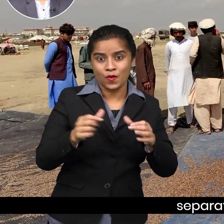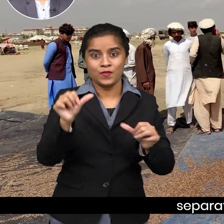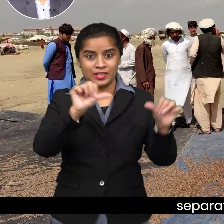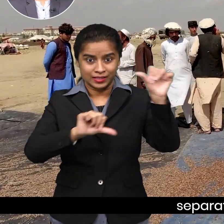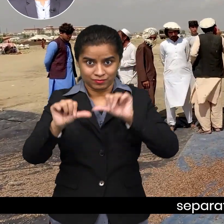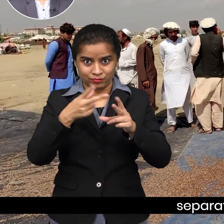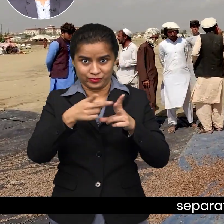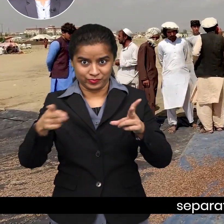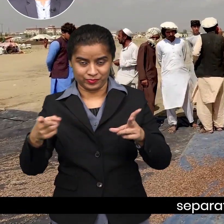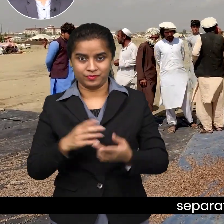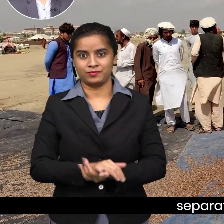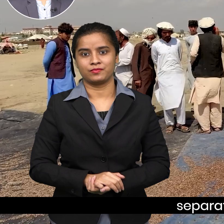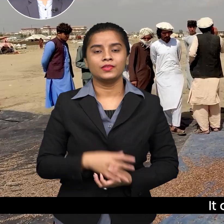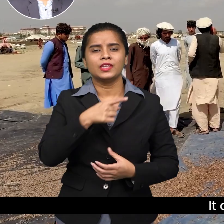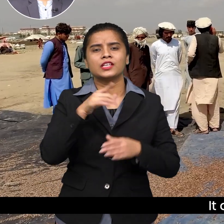substances.